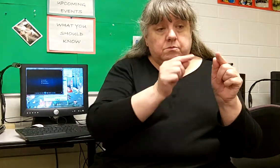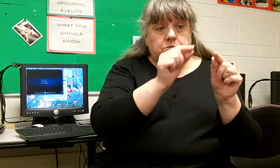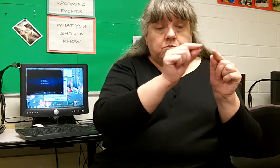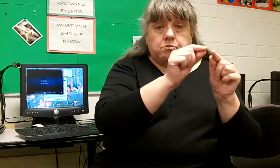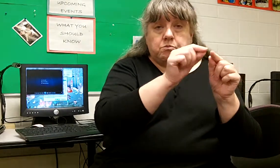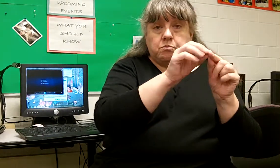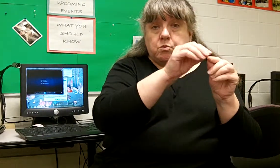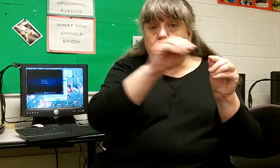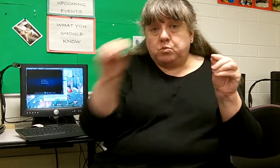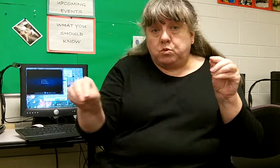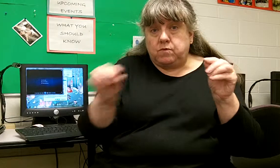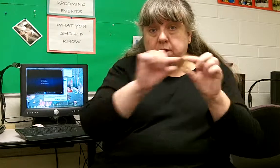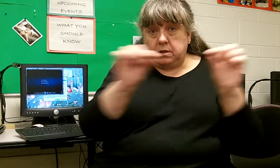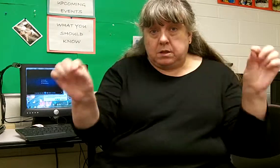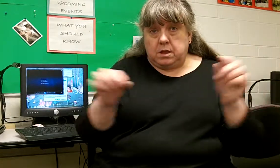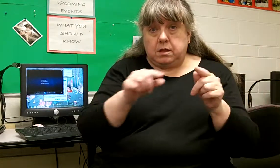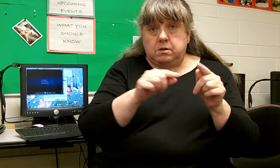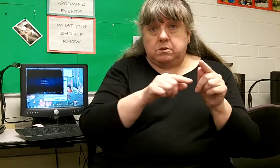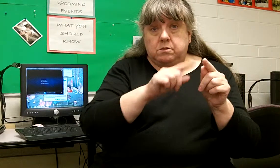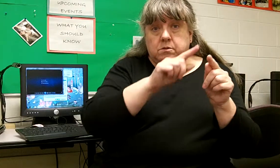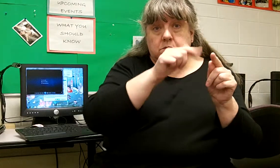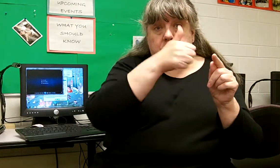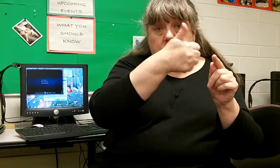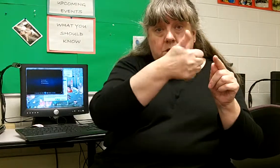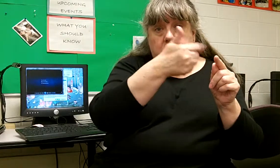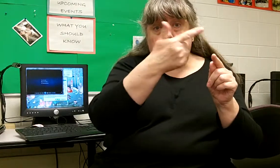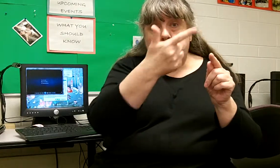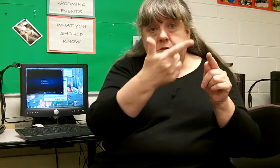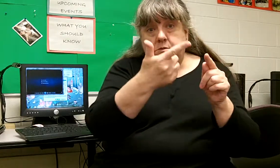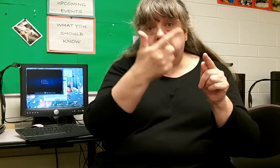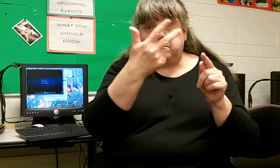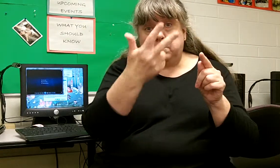go 1, 2, 3,